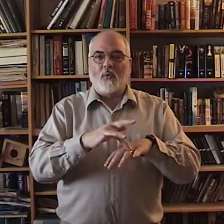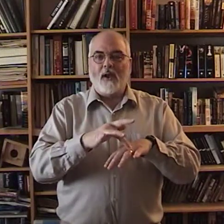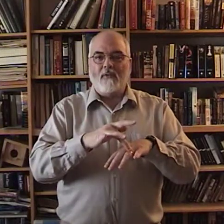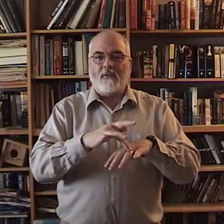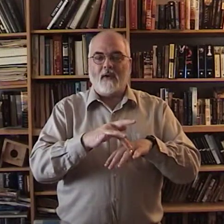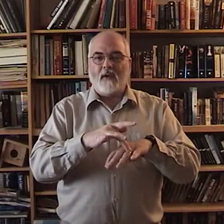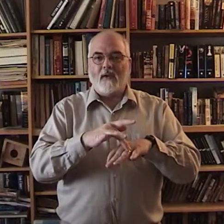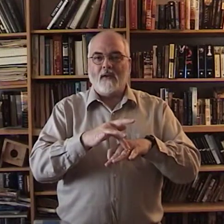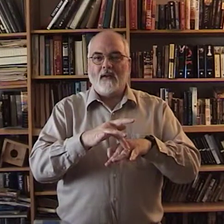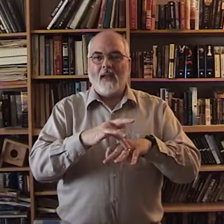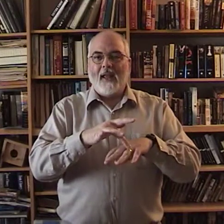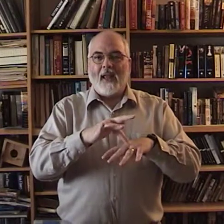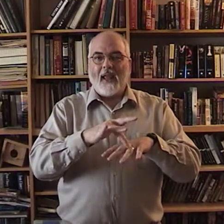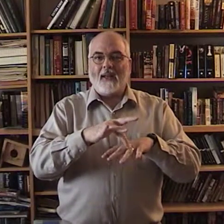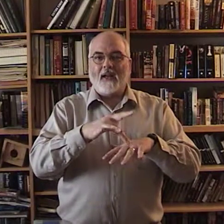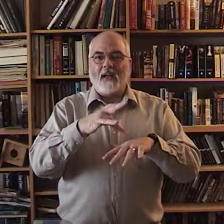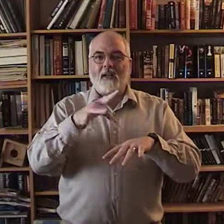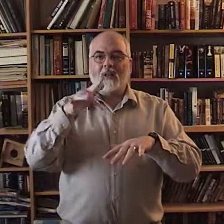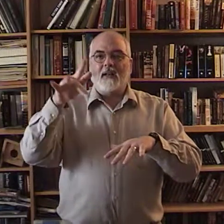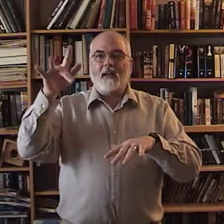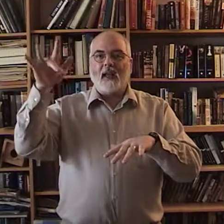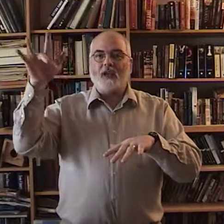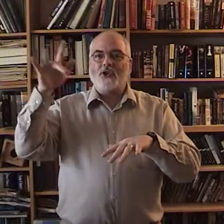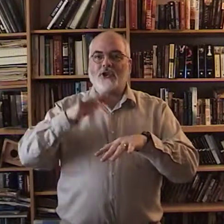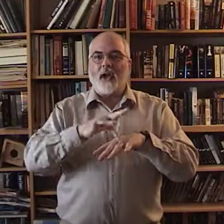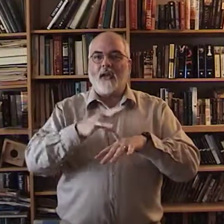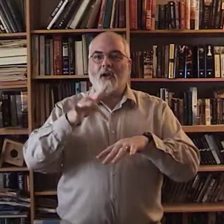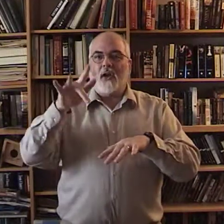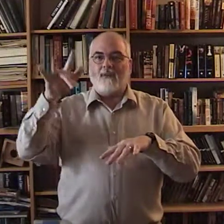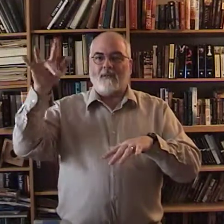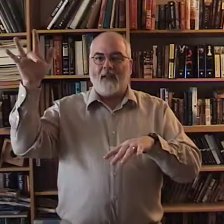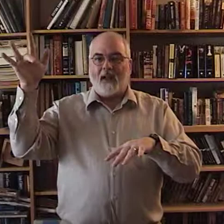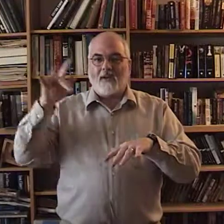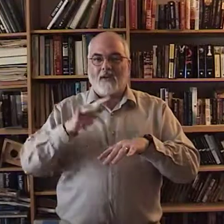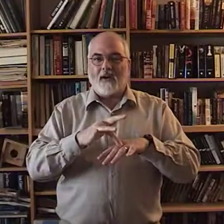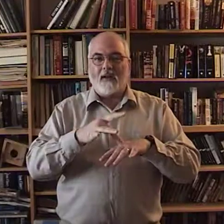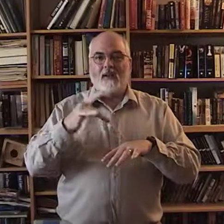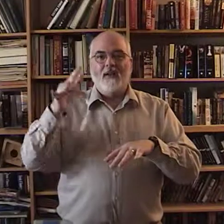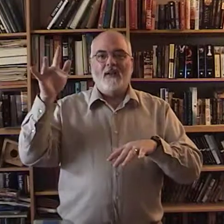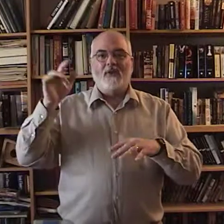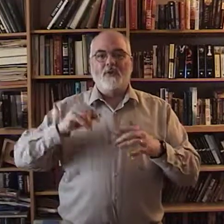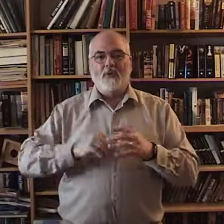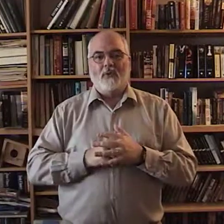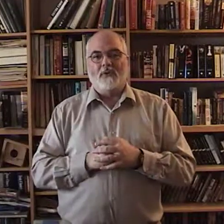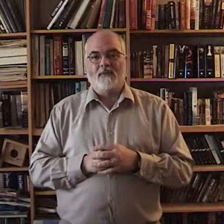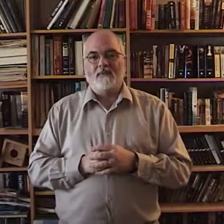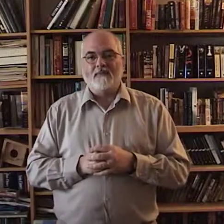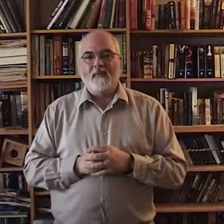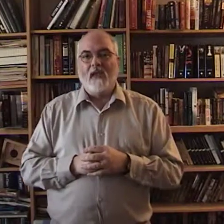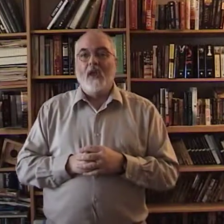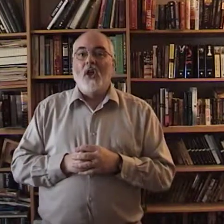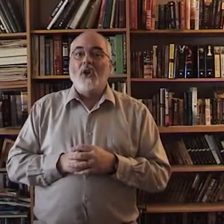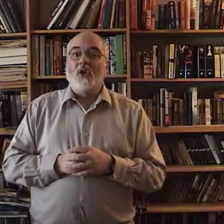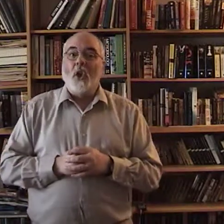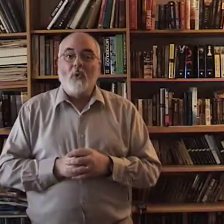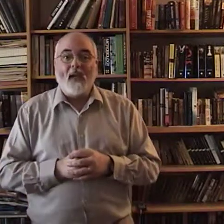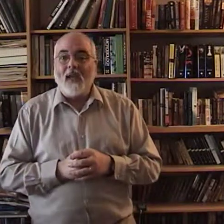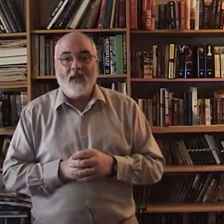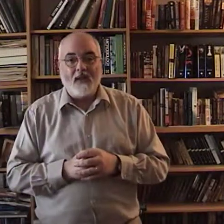ring finger and then kind of shining off of that, all right? Jewels. No kingdom